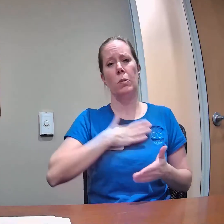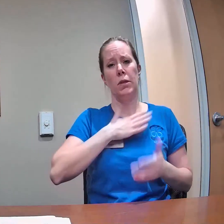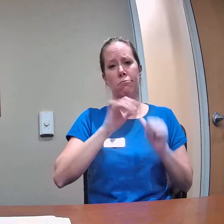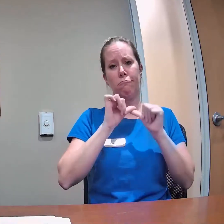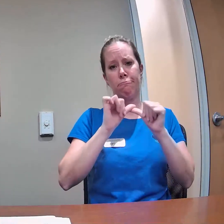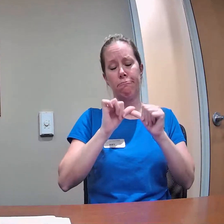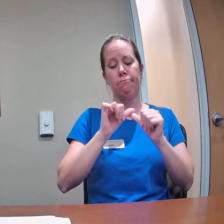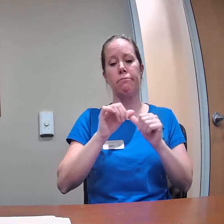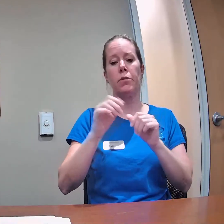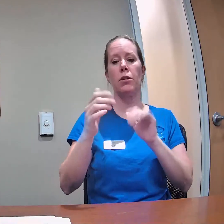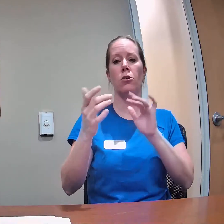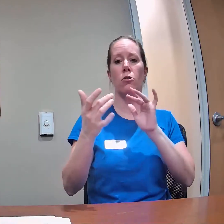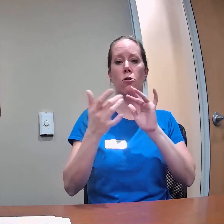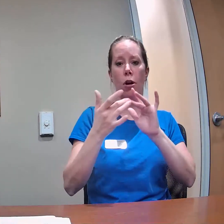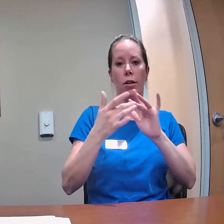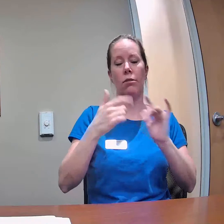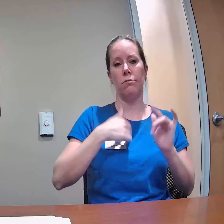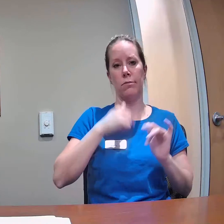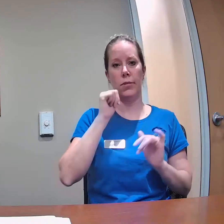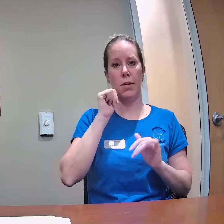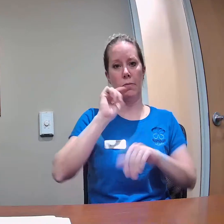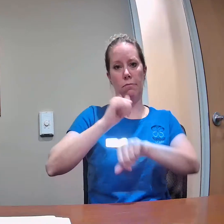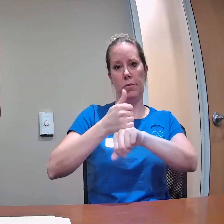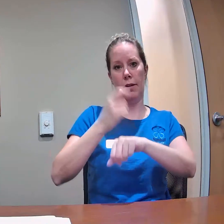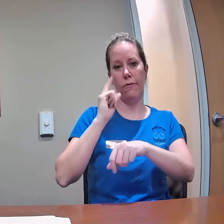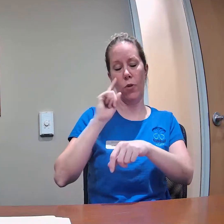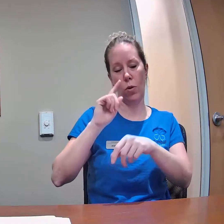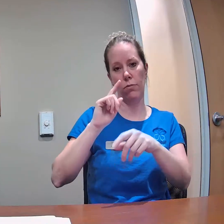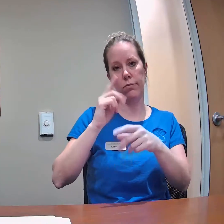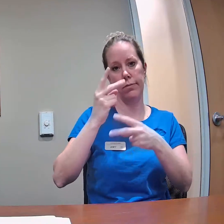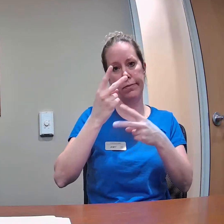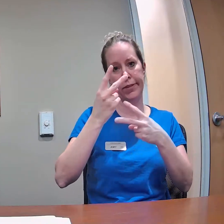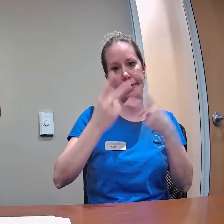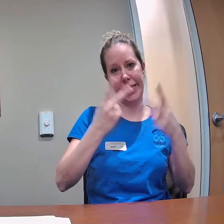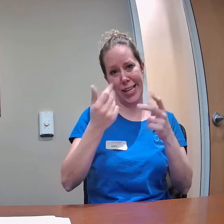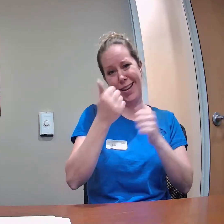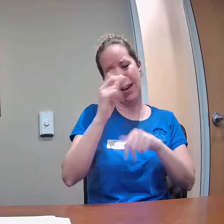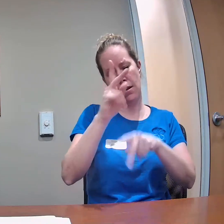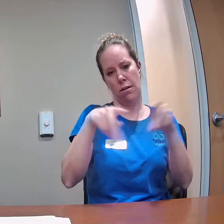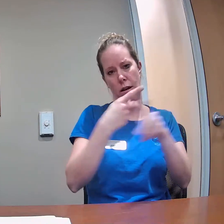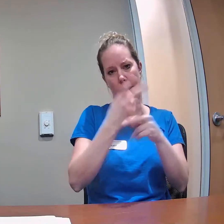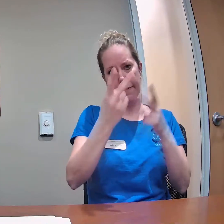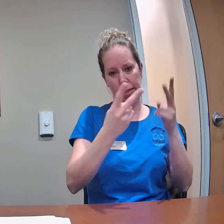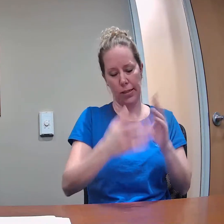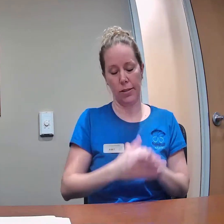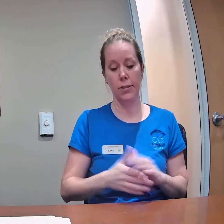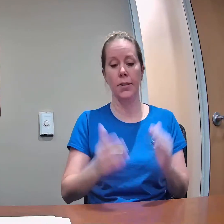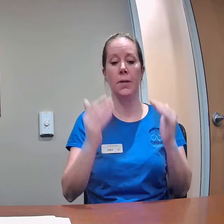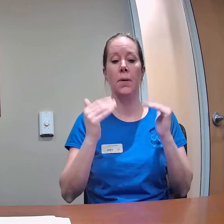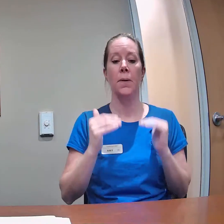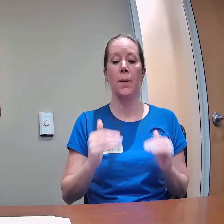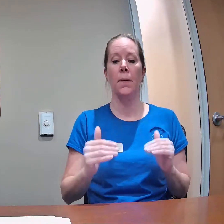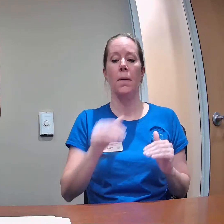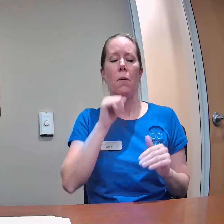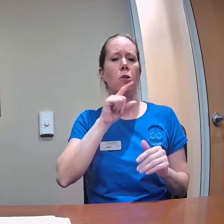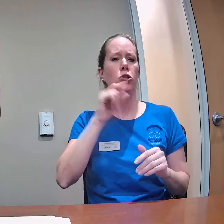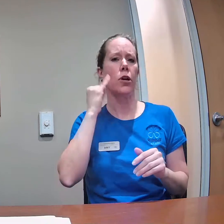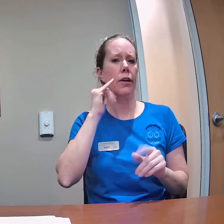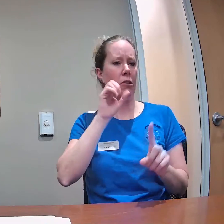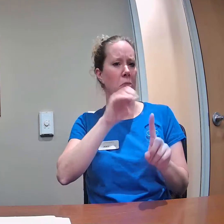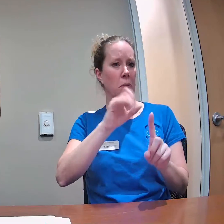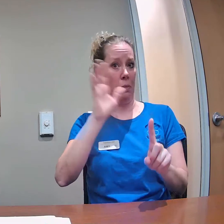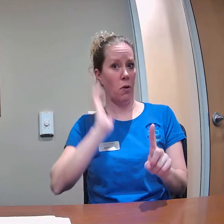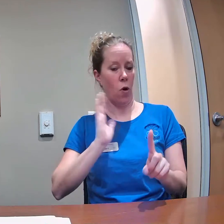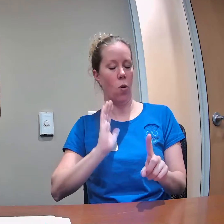that into consideration. I don't know if I mentioned this last time or not, but the Rotary Club of